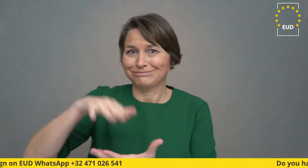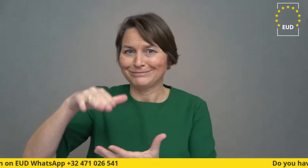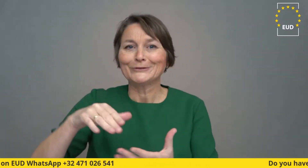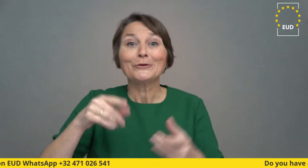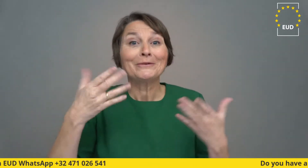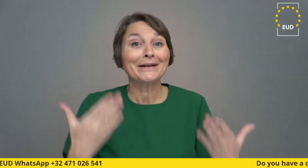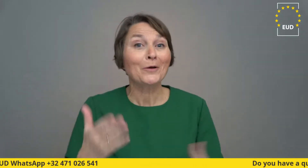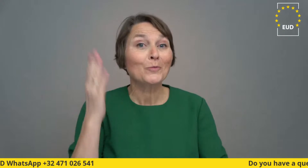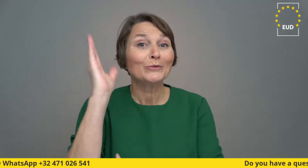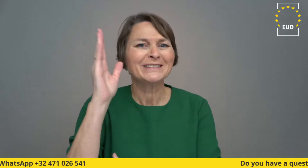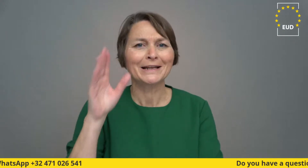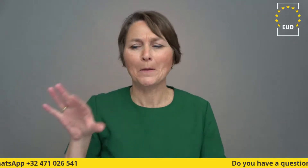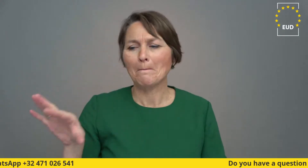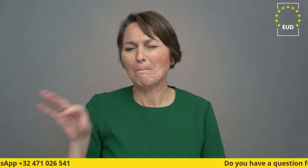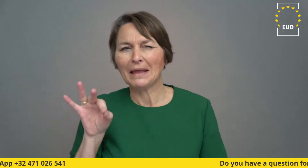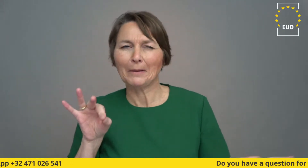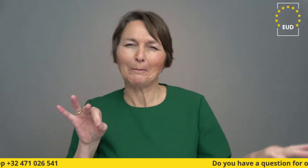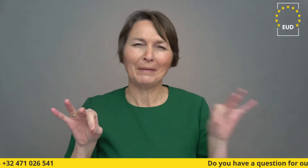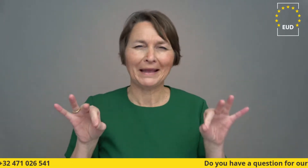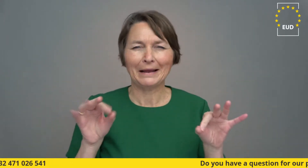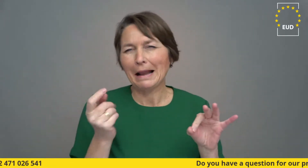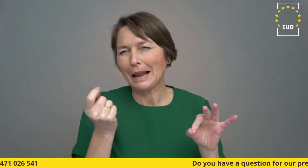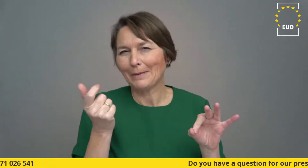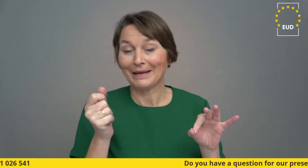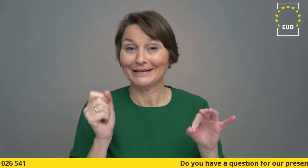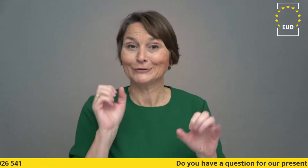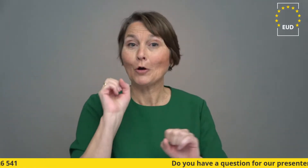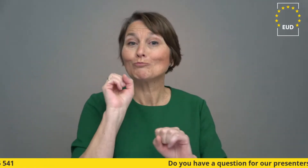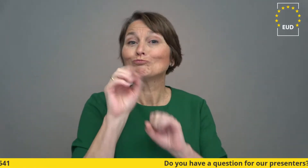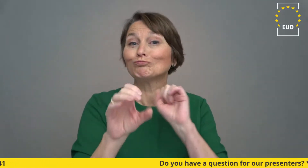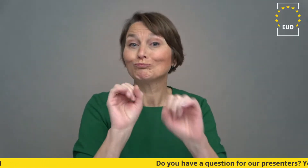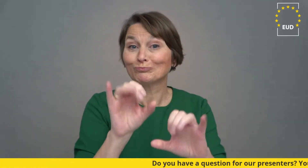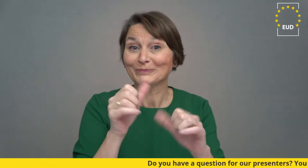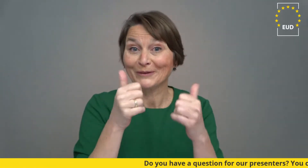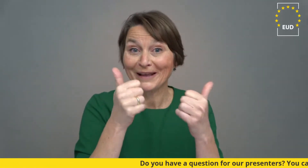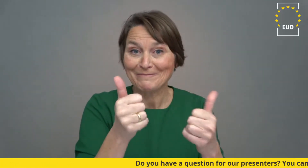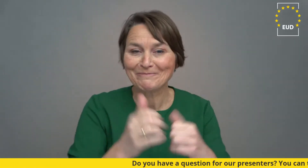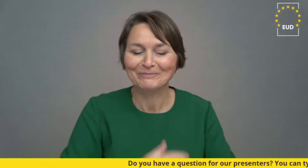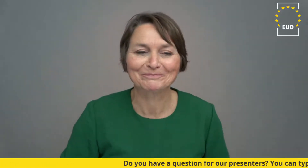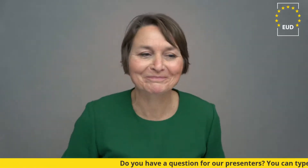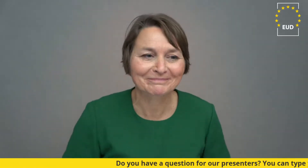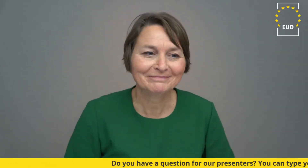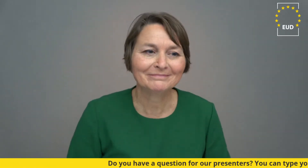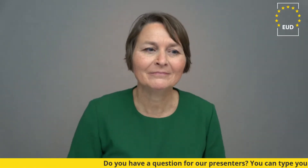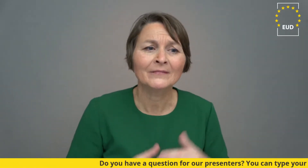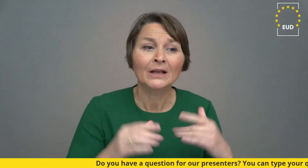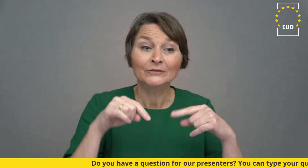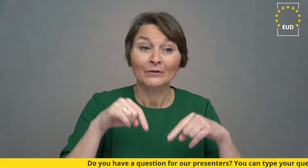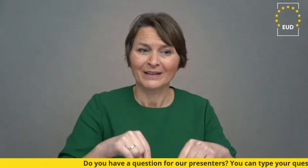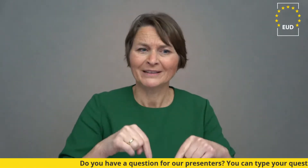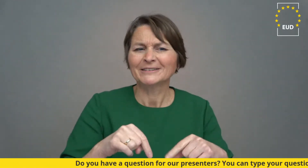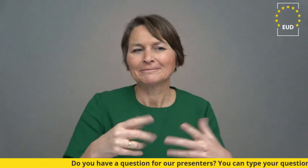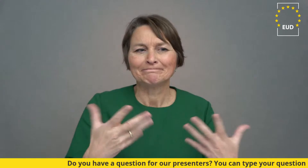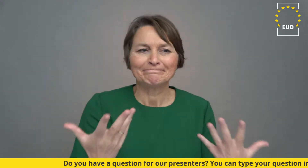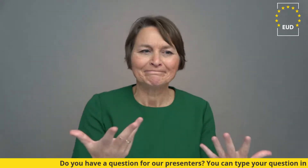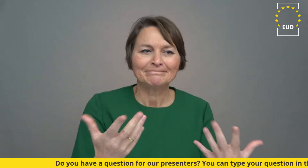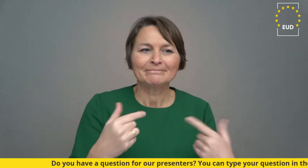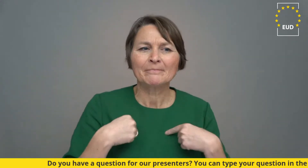And so with these two great amounts of data that I have, I'd like to share a few highlights.